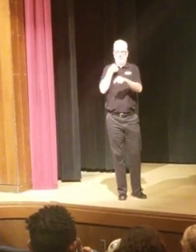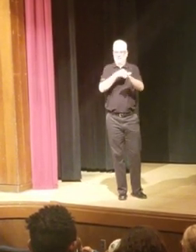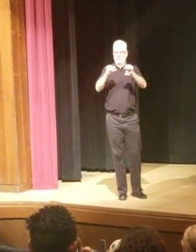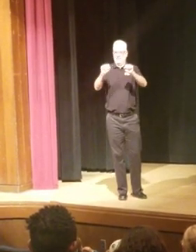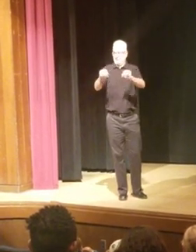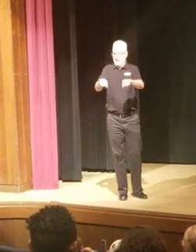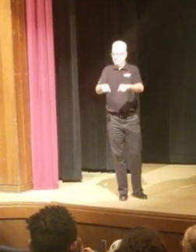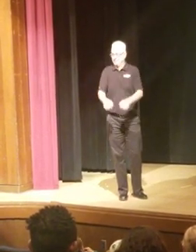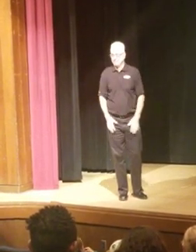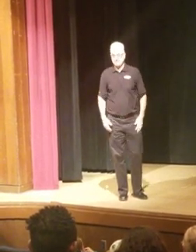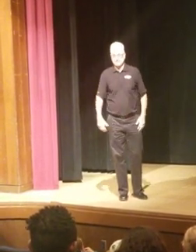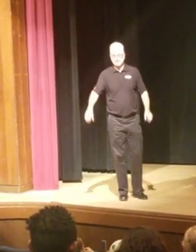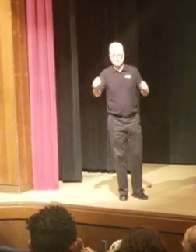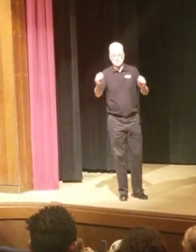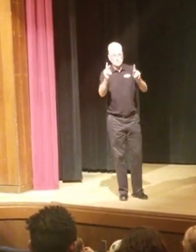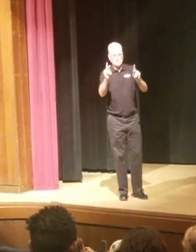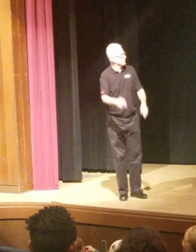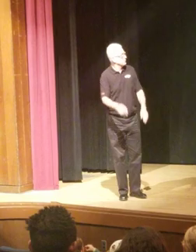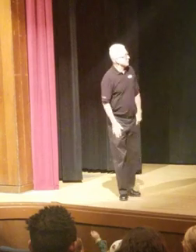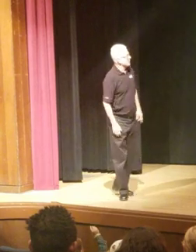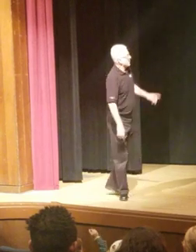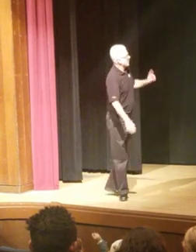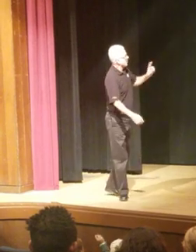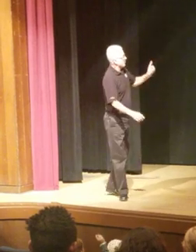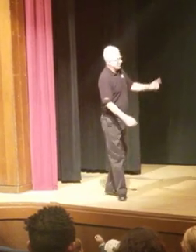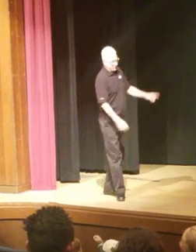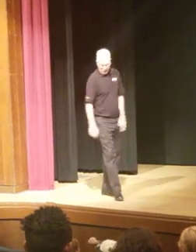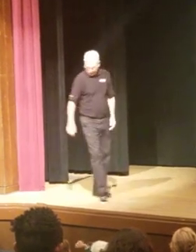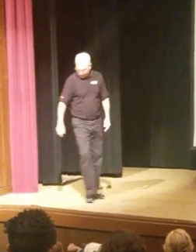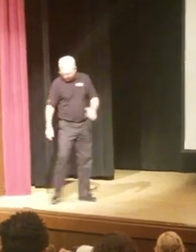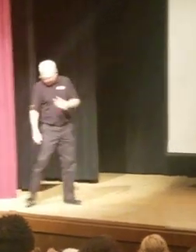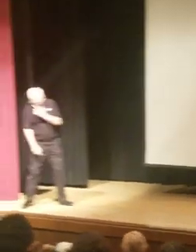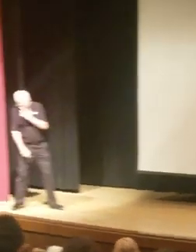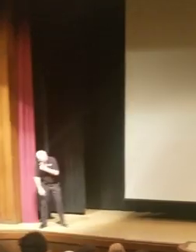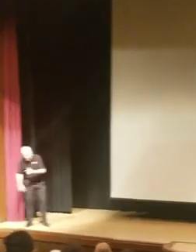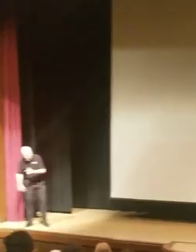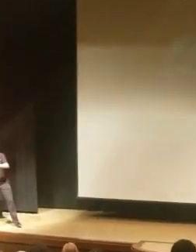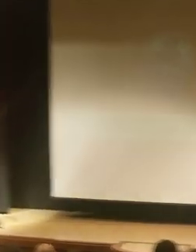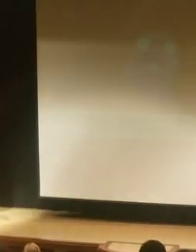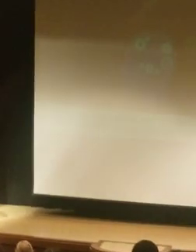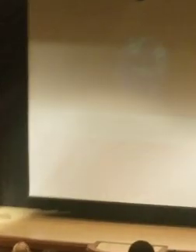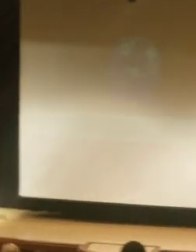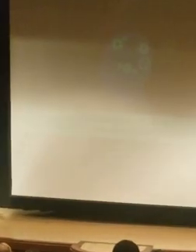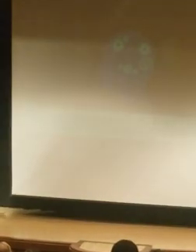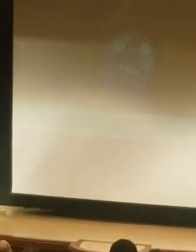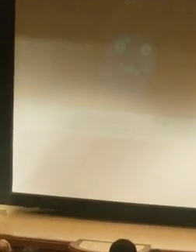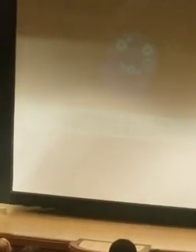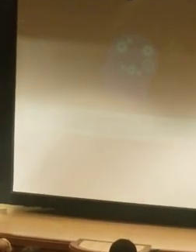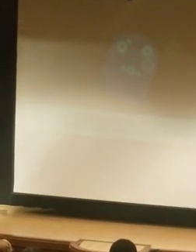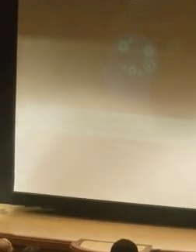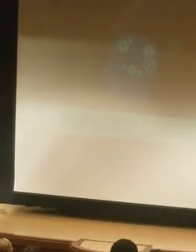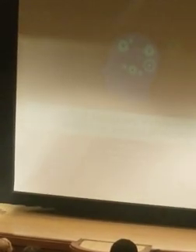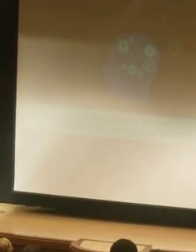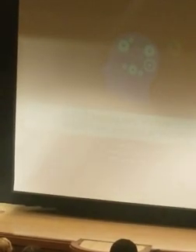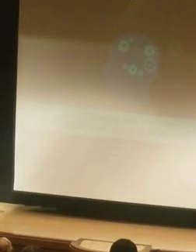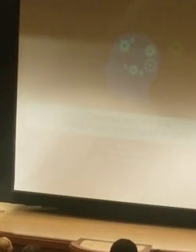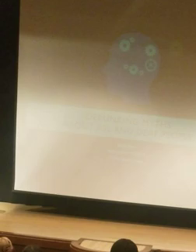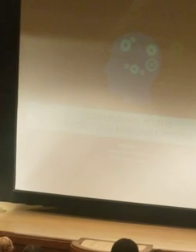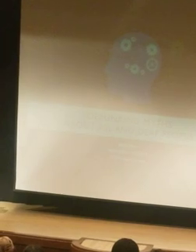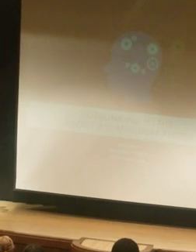as much as we can okay so I want to warn you I will be